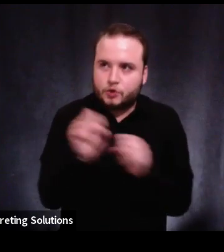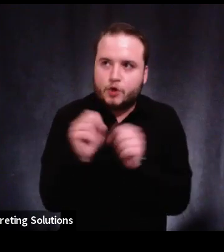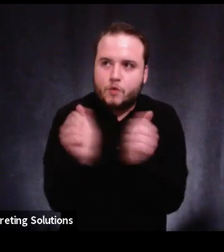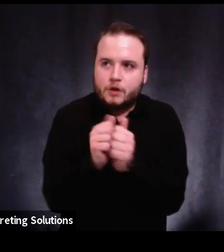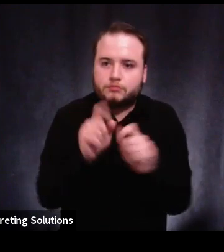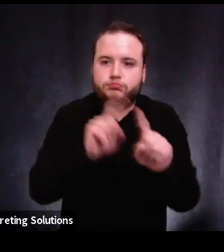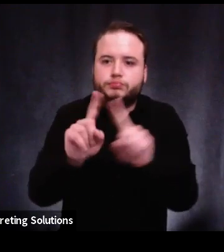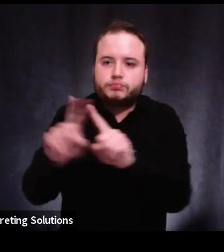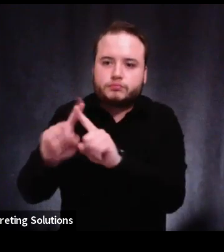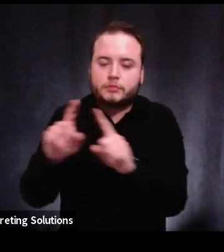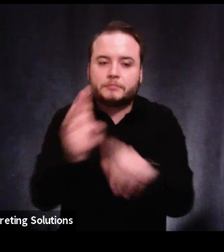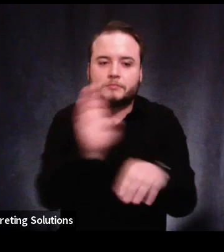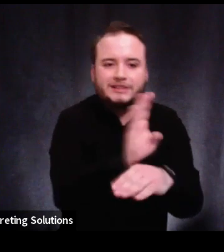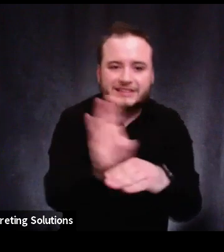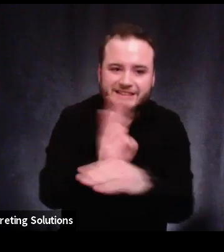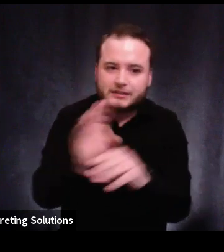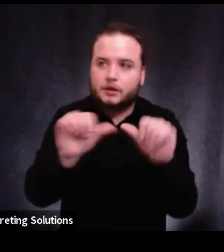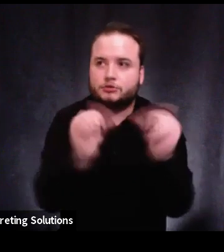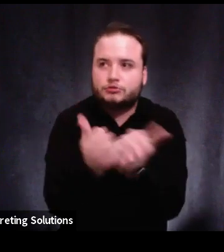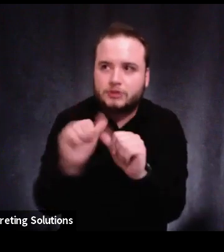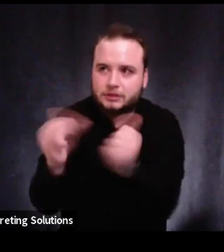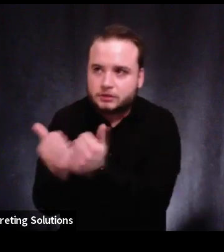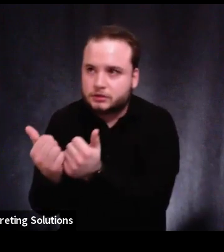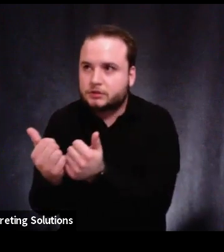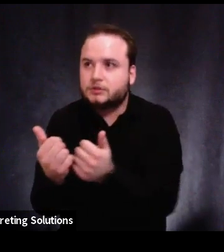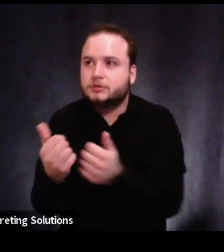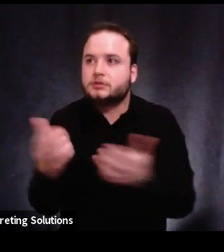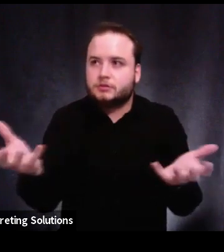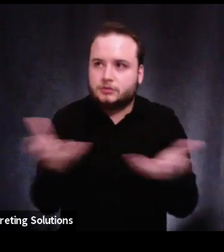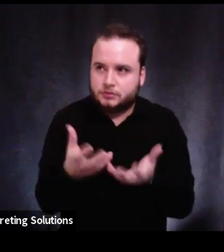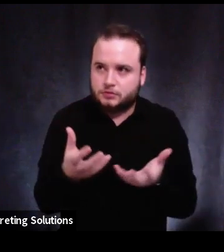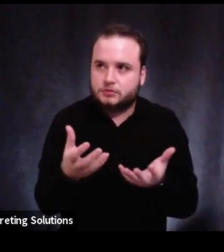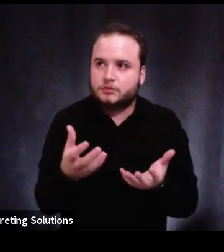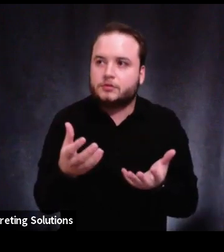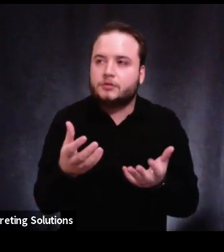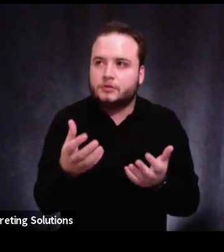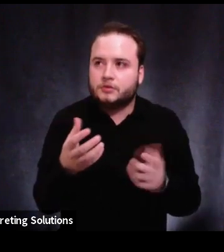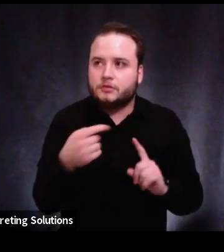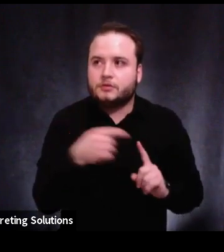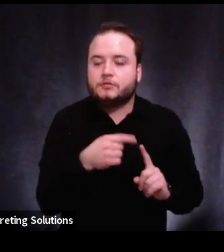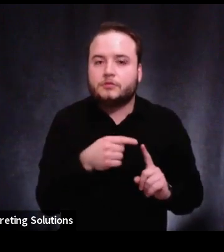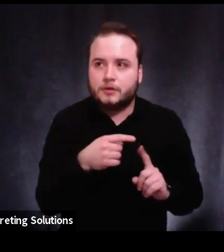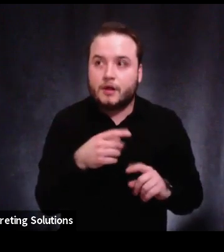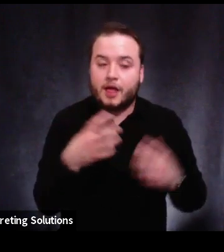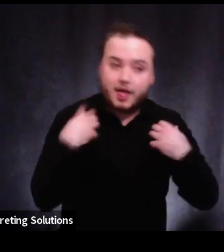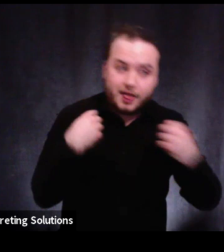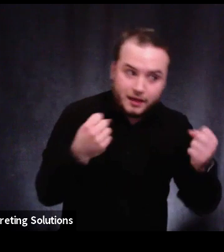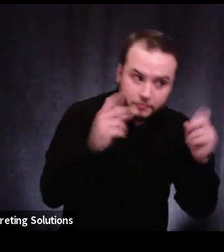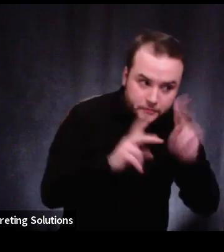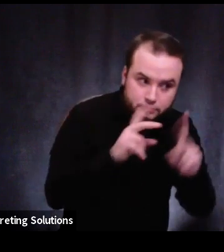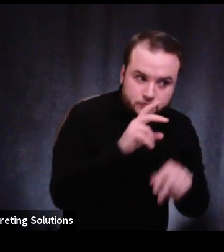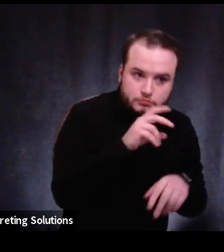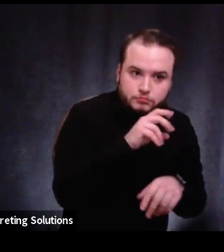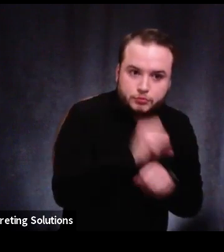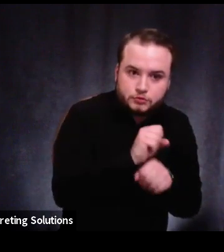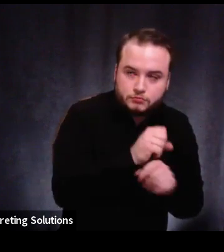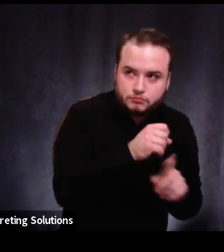of providing advice from a public health perspective on what constitutes safe social